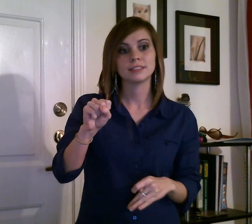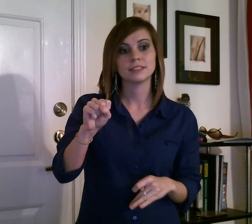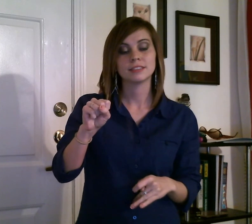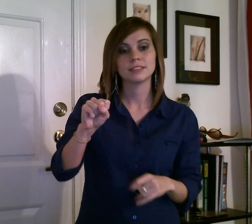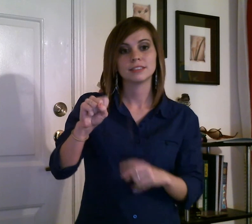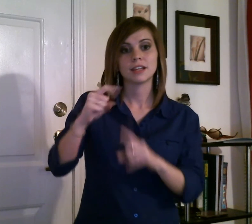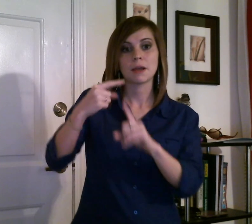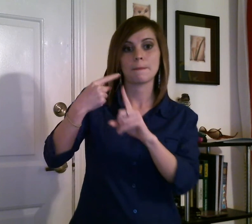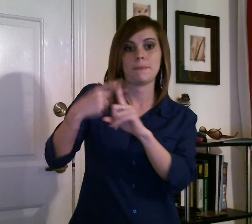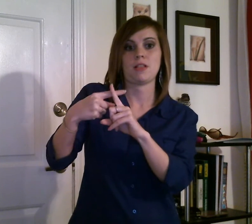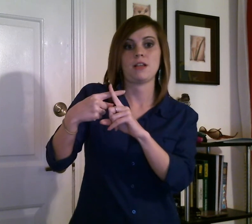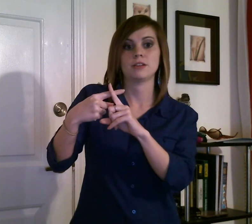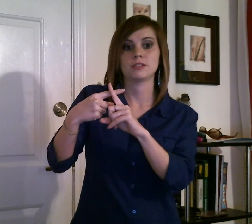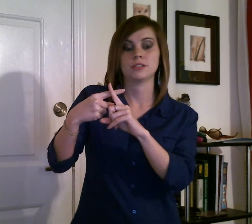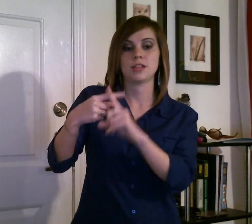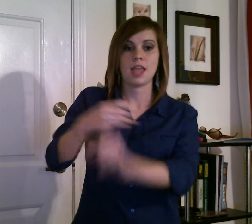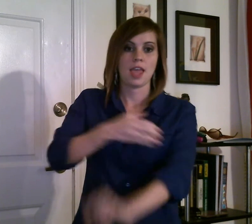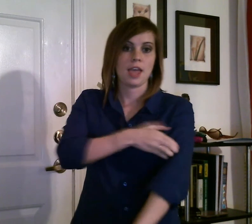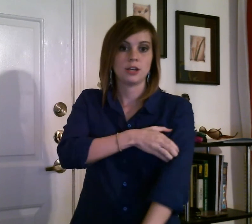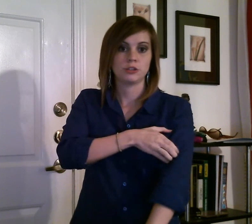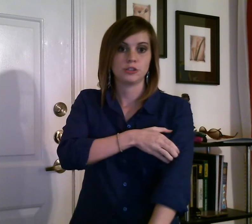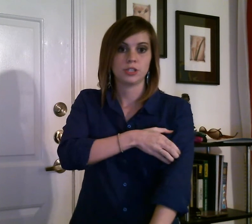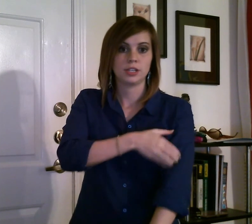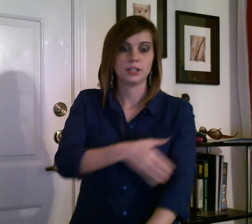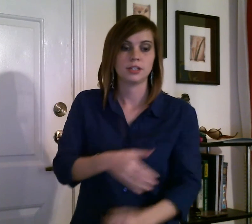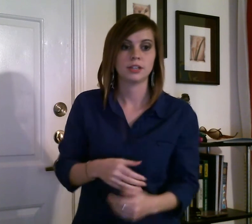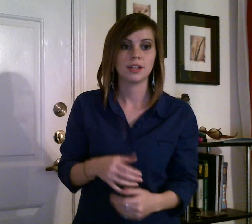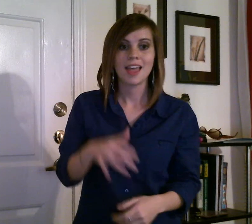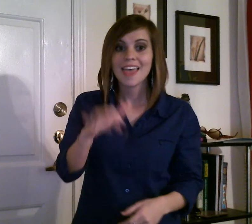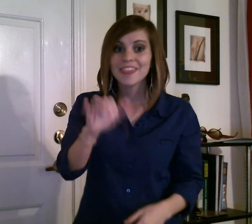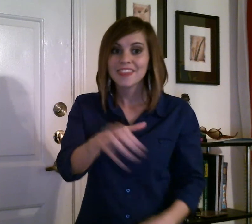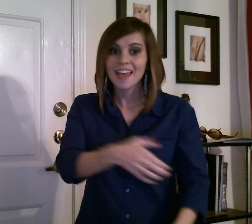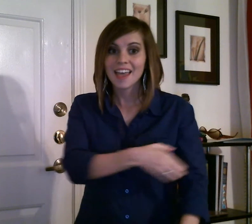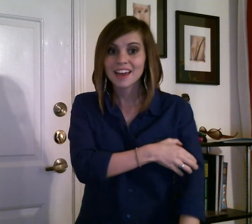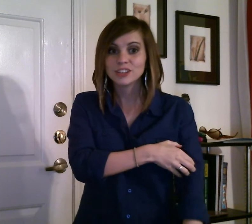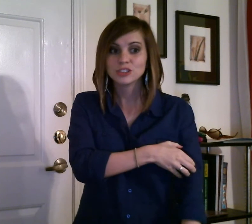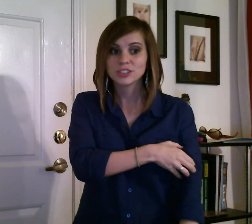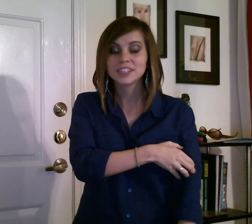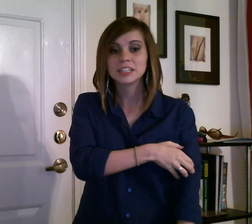energy. And this energy is why we call it ignition. And so what this energy